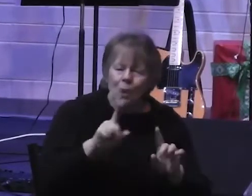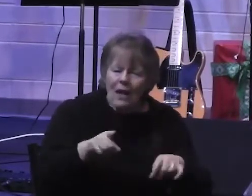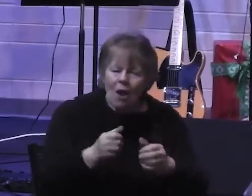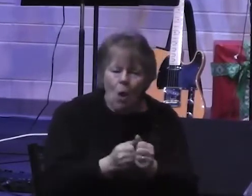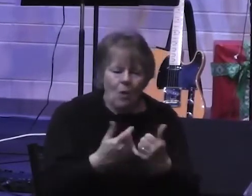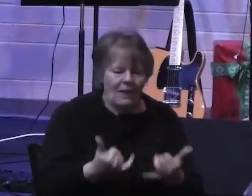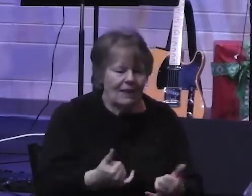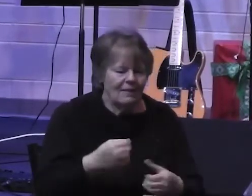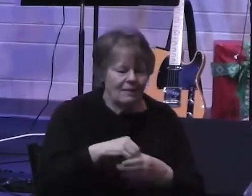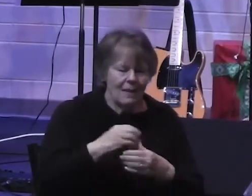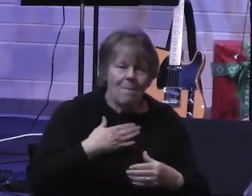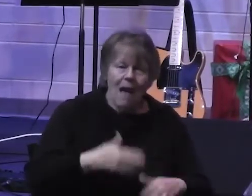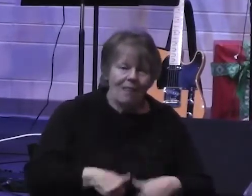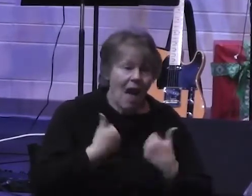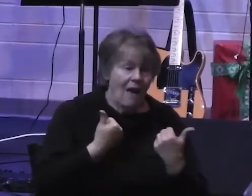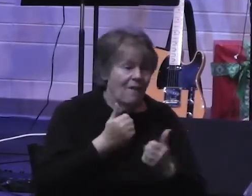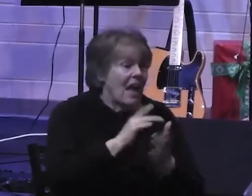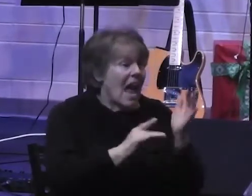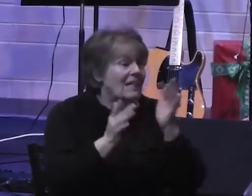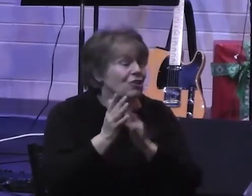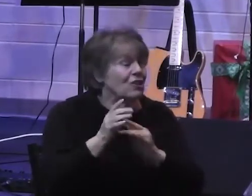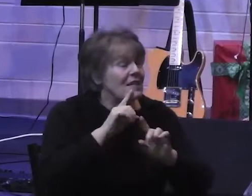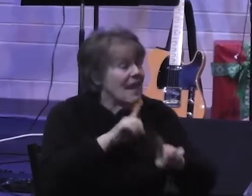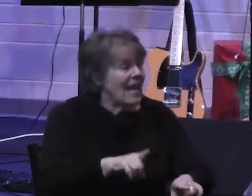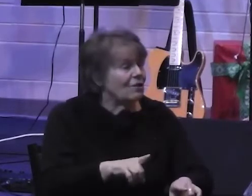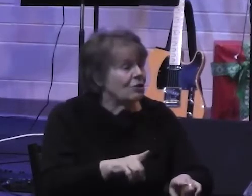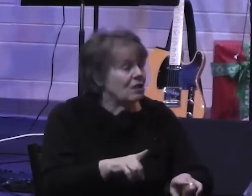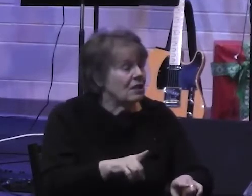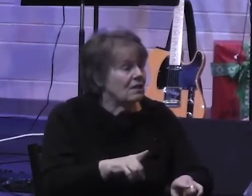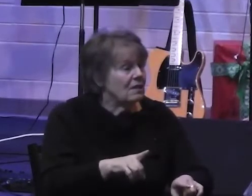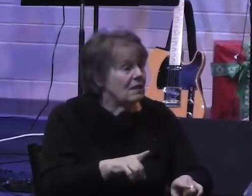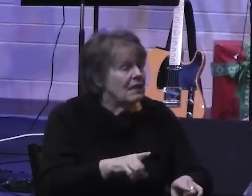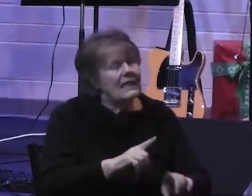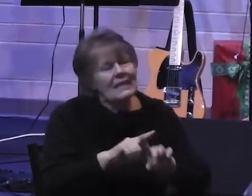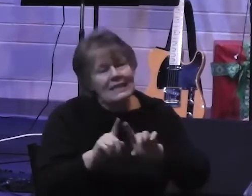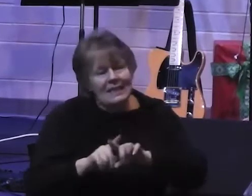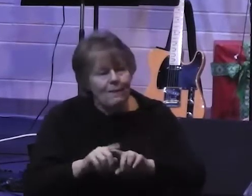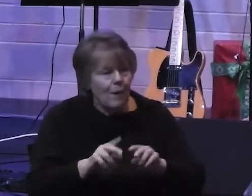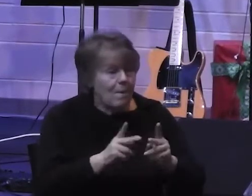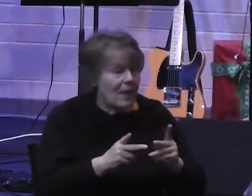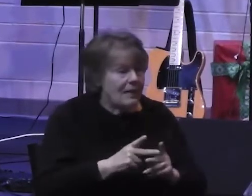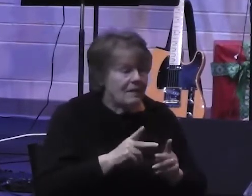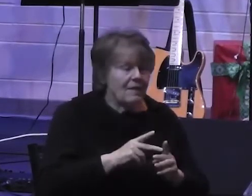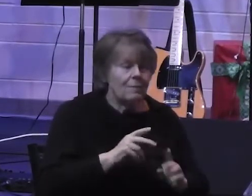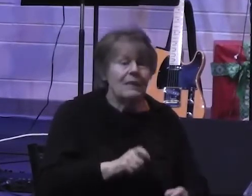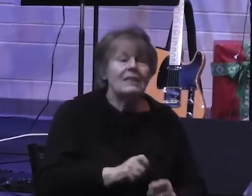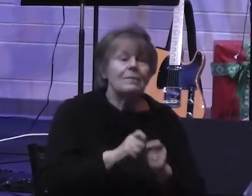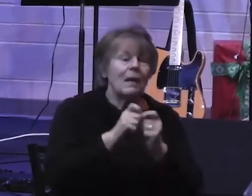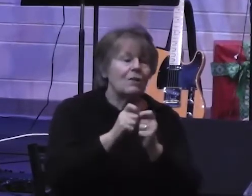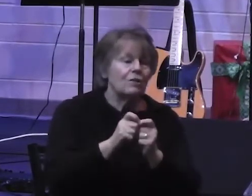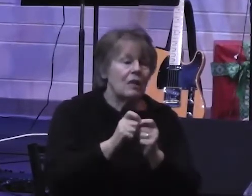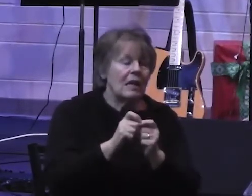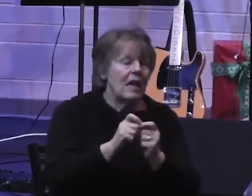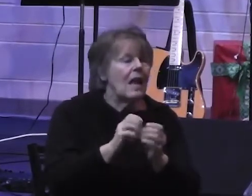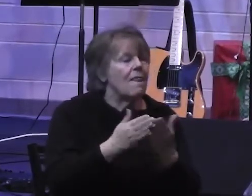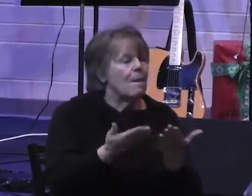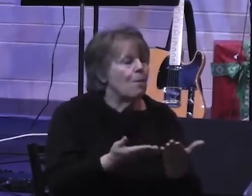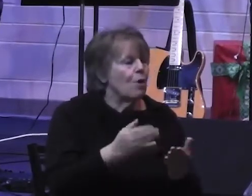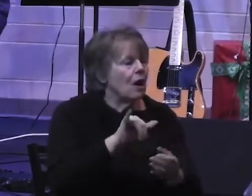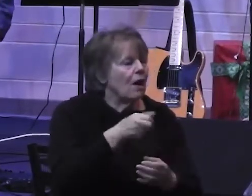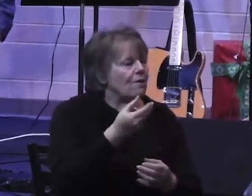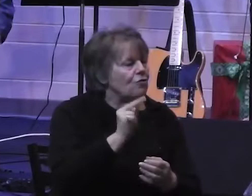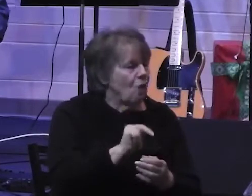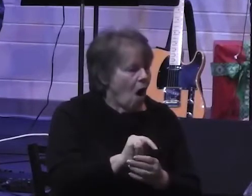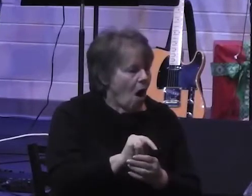in my life? Jesus answered it in a bunch of places, but particularly In the book of John, Jesus says,